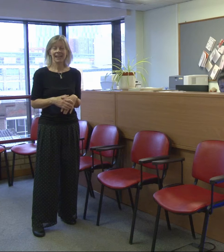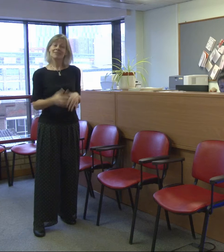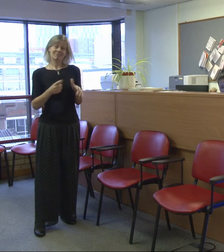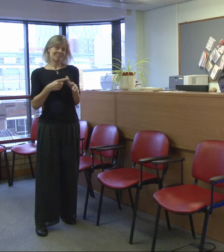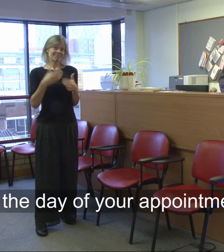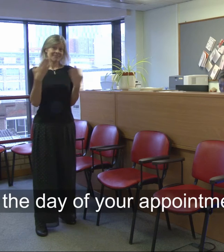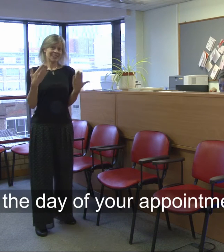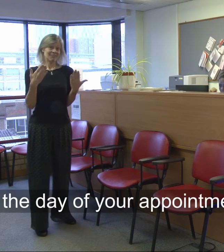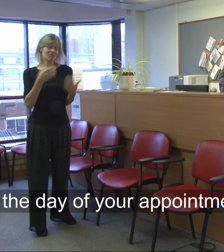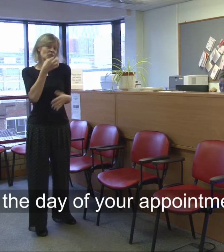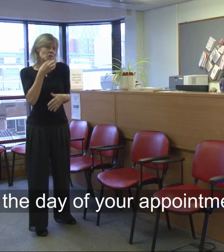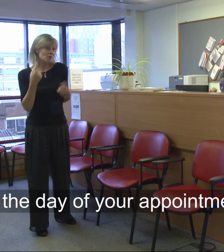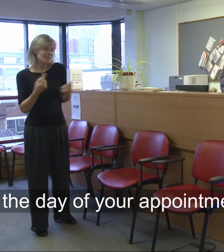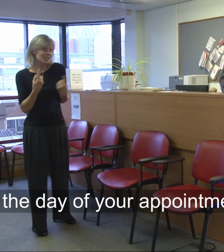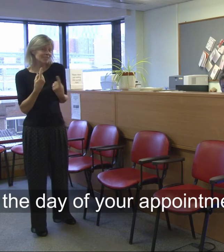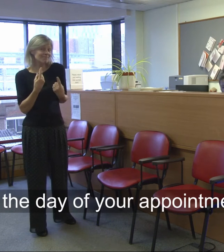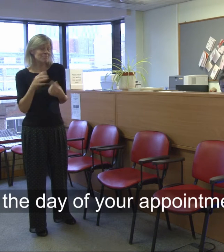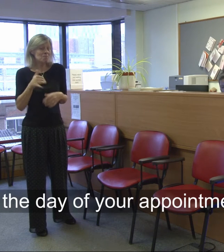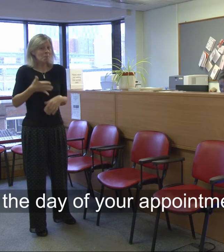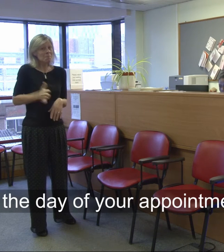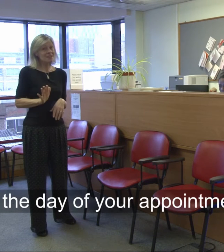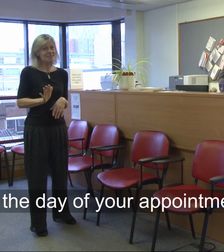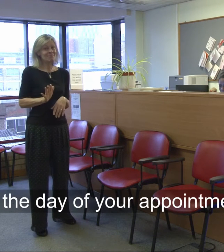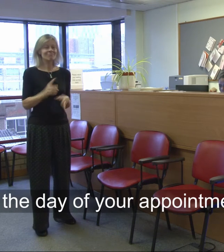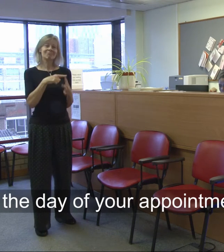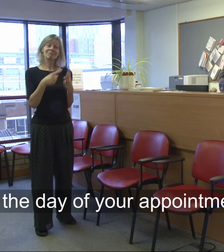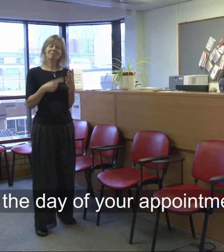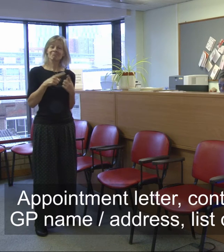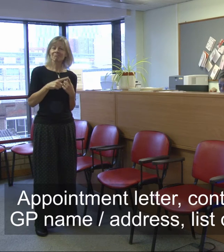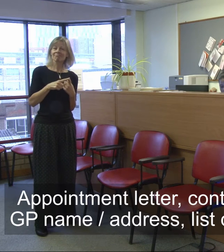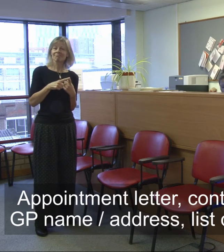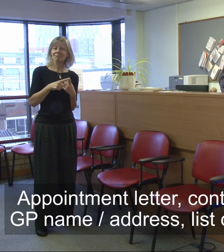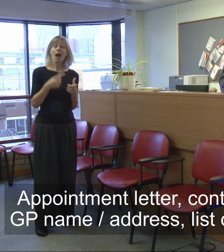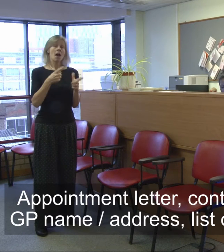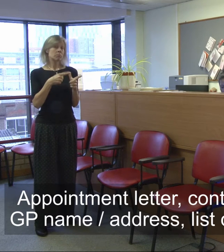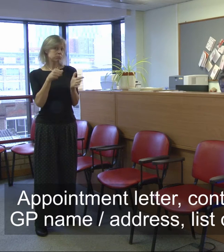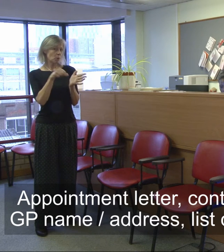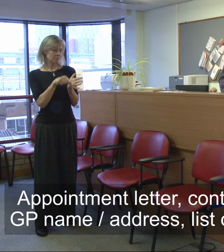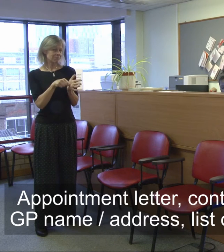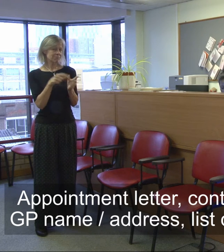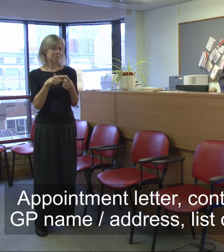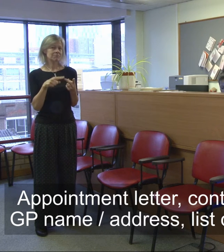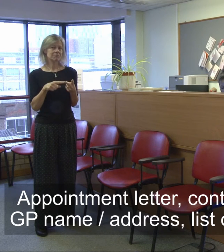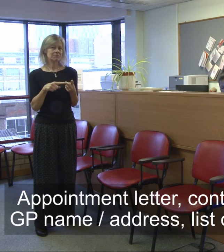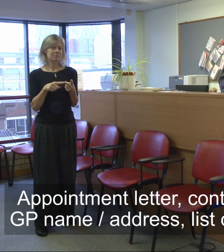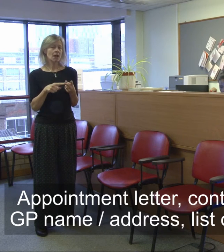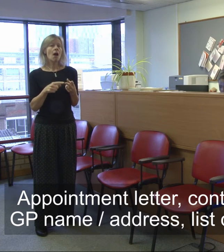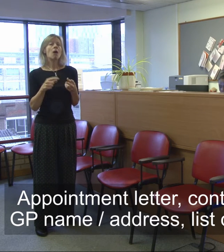On the day of your appointment, please bring your appointment letter, contact details,